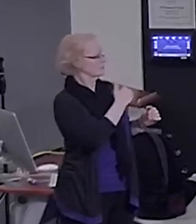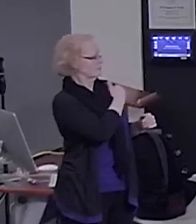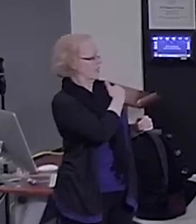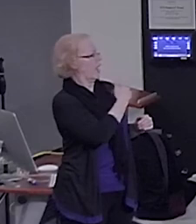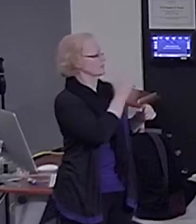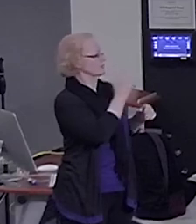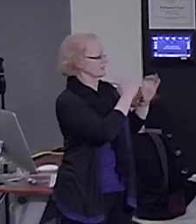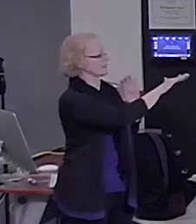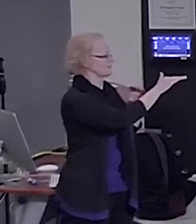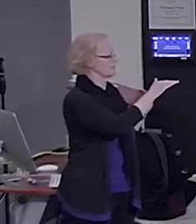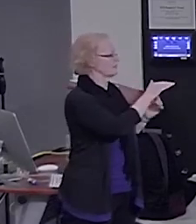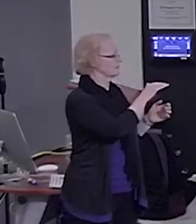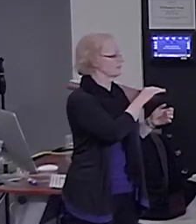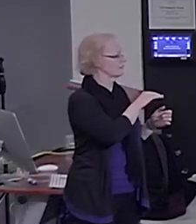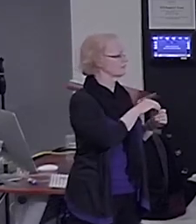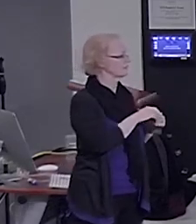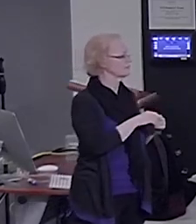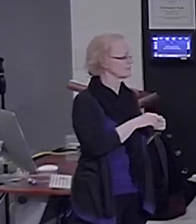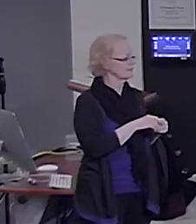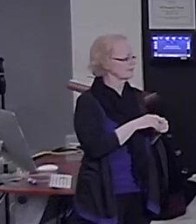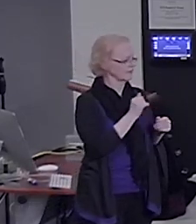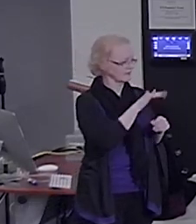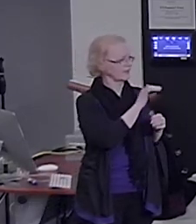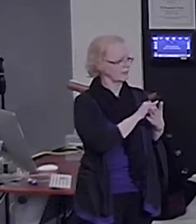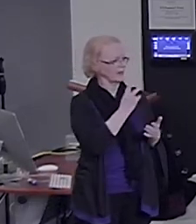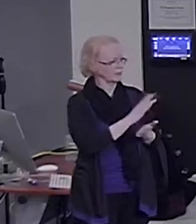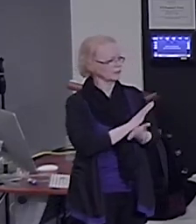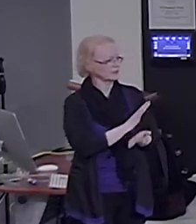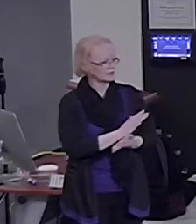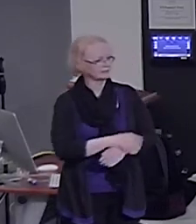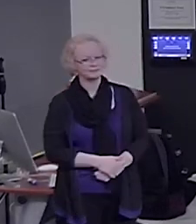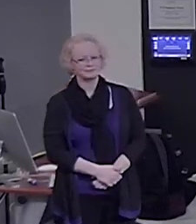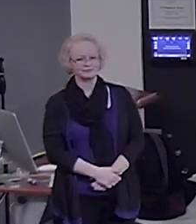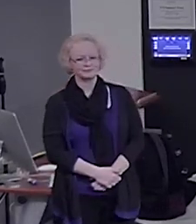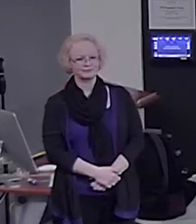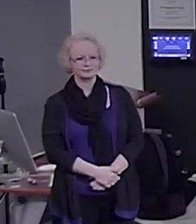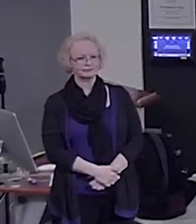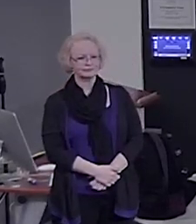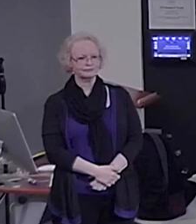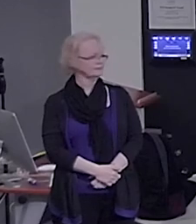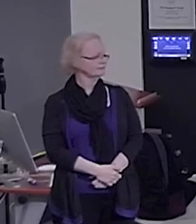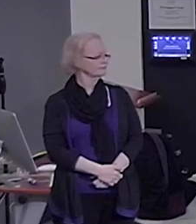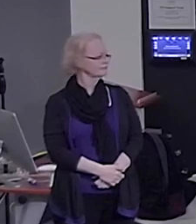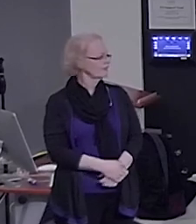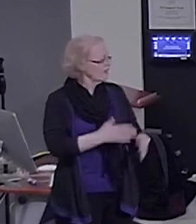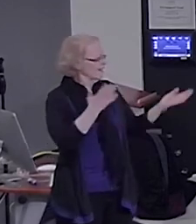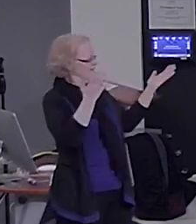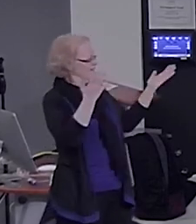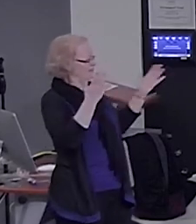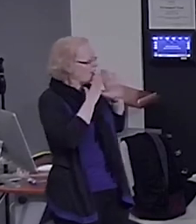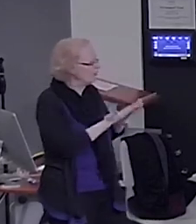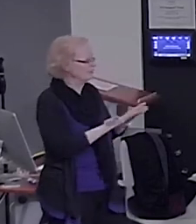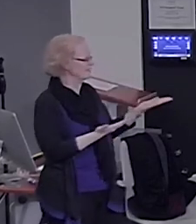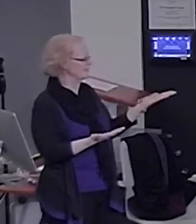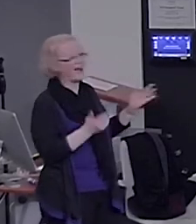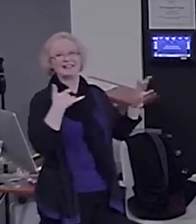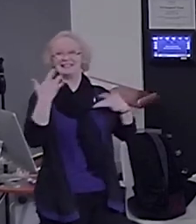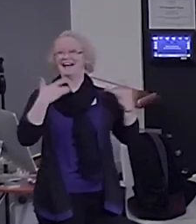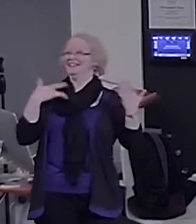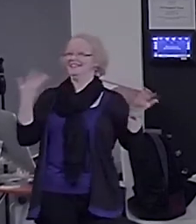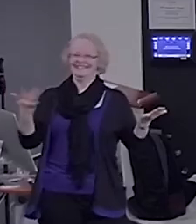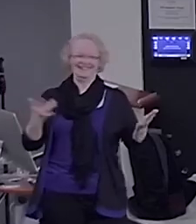you those phonemic narrowing papers. Yes. Great. Thank you. Oh, my God. Balloons. How